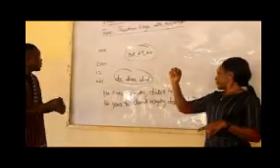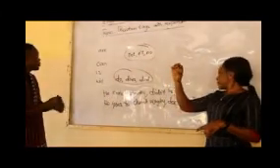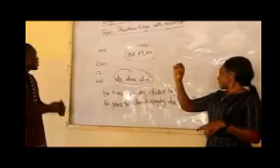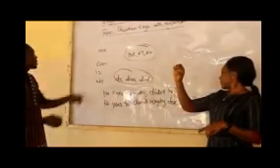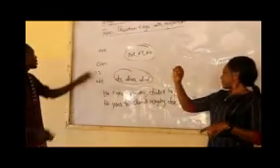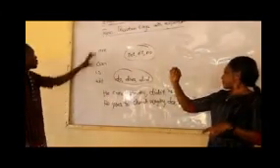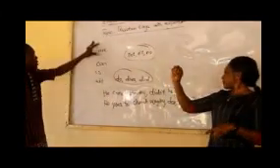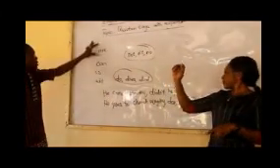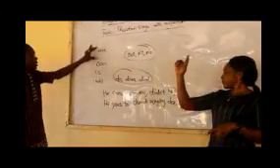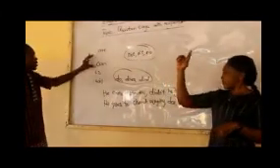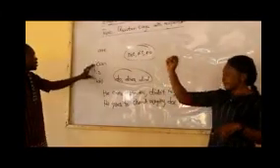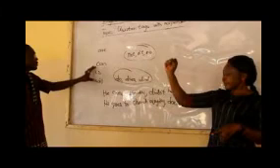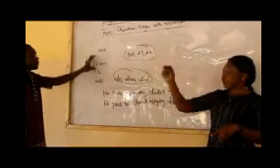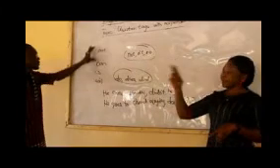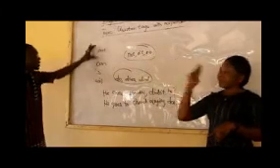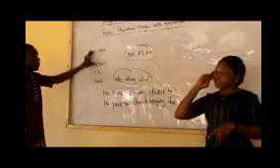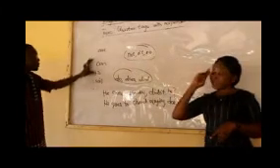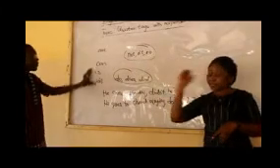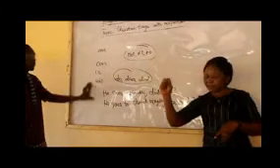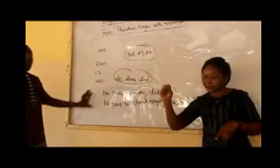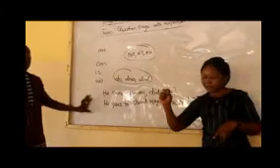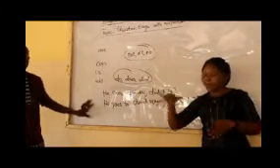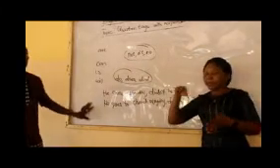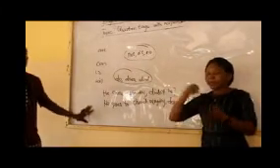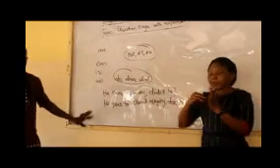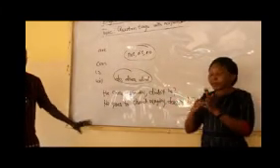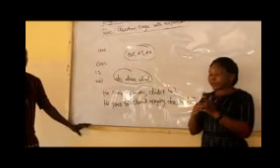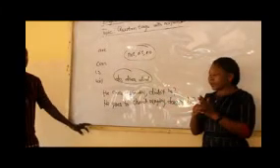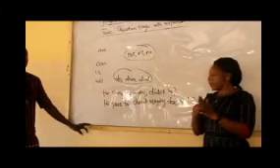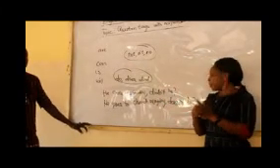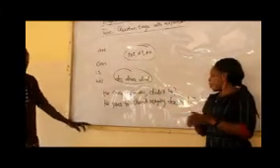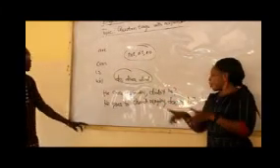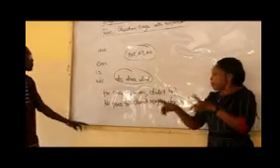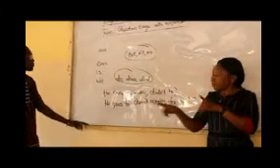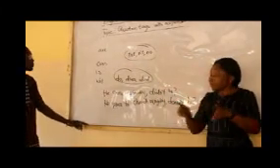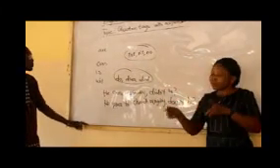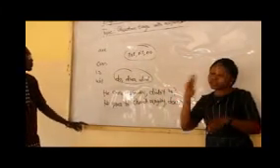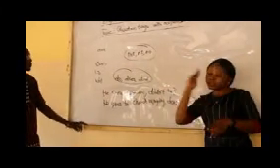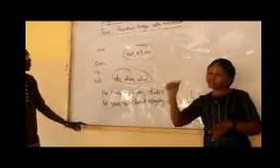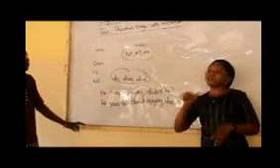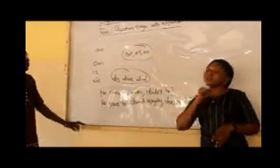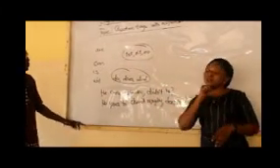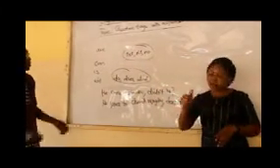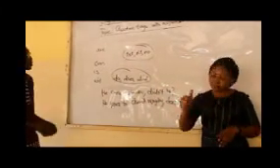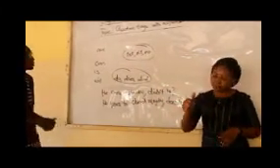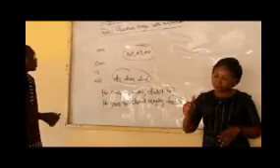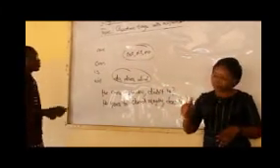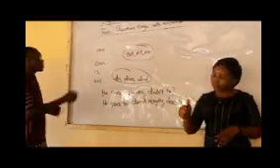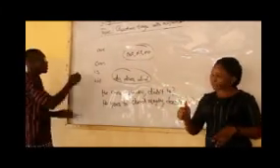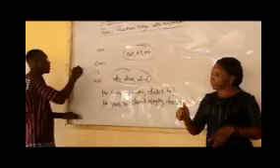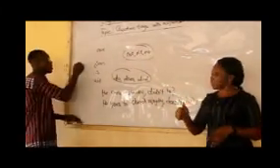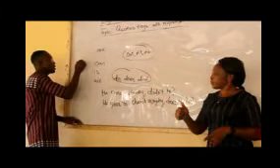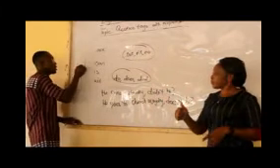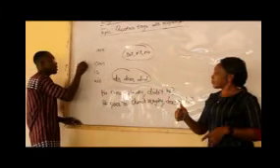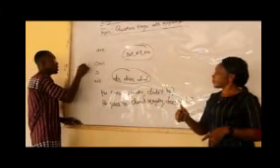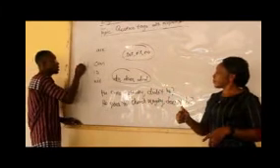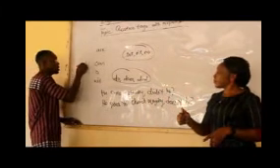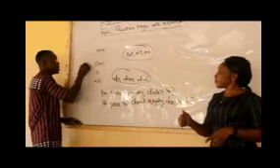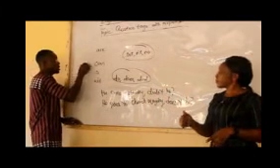We can't do that with the verb of the auxiliary, because if you